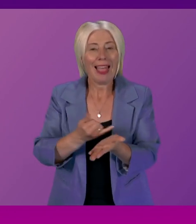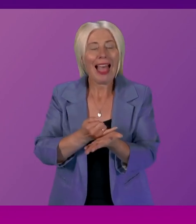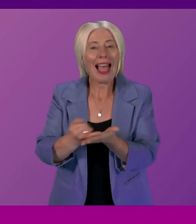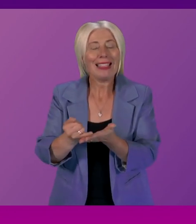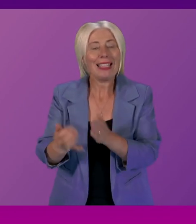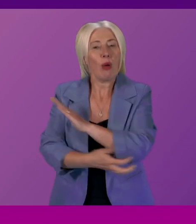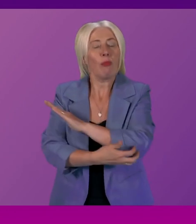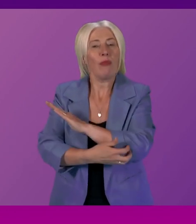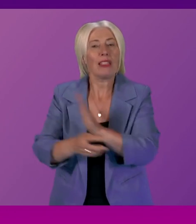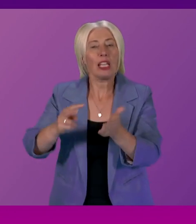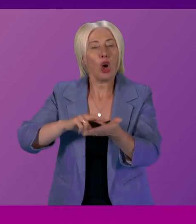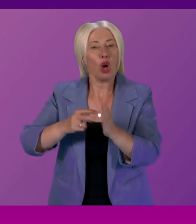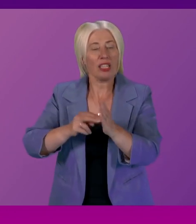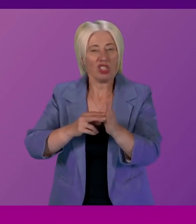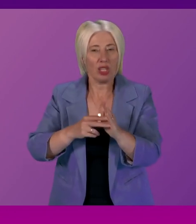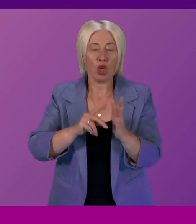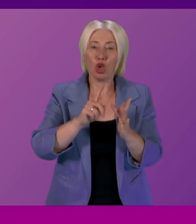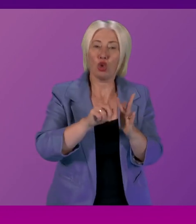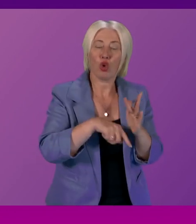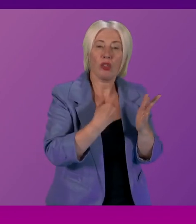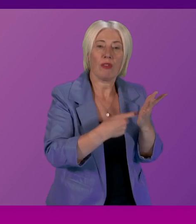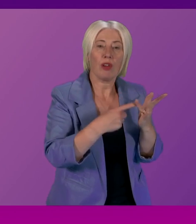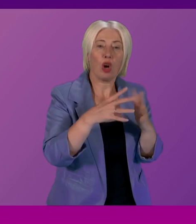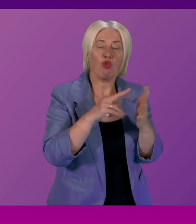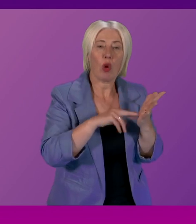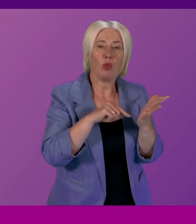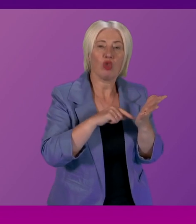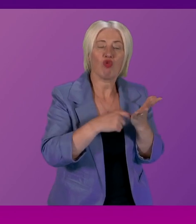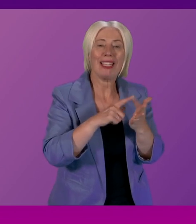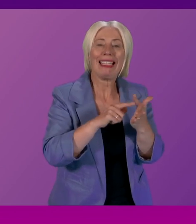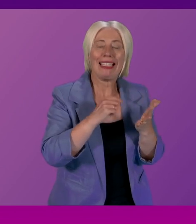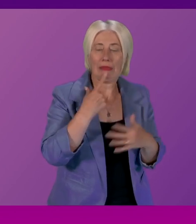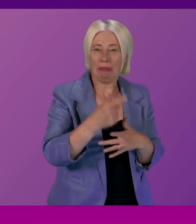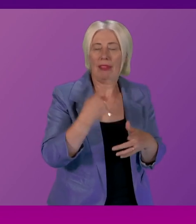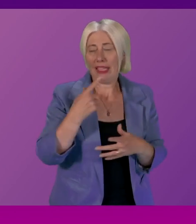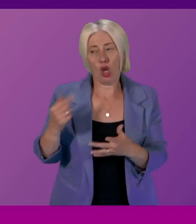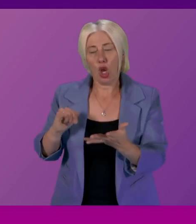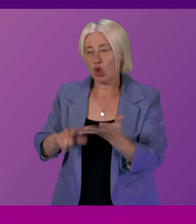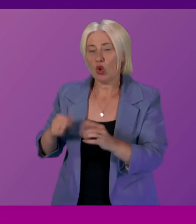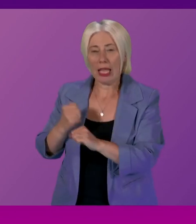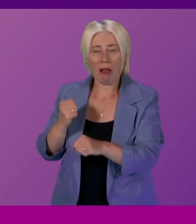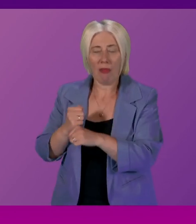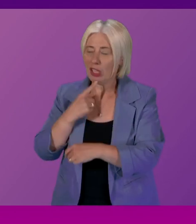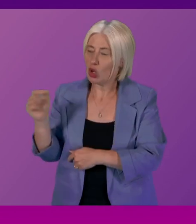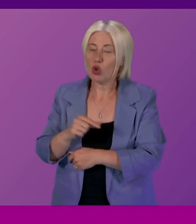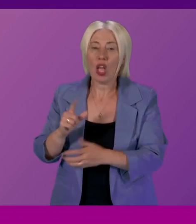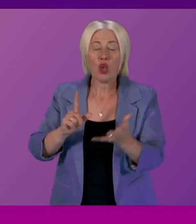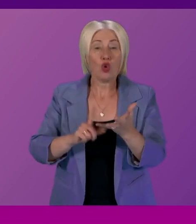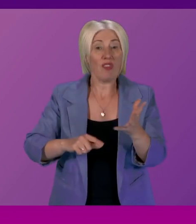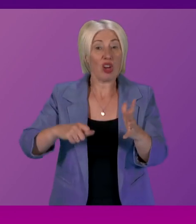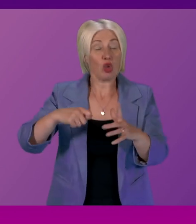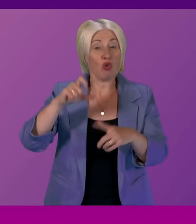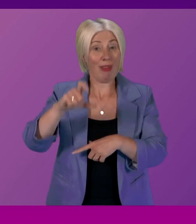organisations Joseph Rowntree Foundation in particular it's called the UK government to immediately set the universal credit standard allowance at